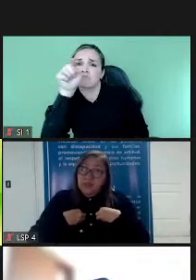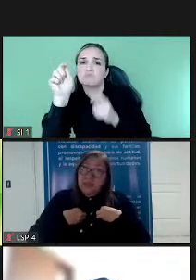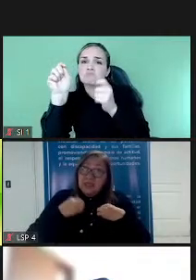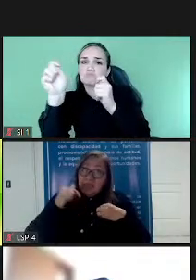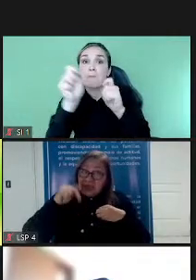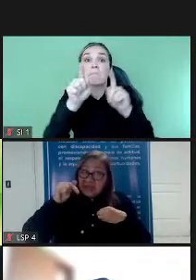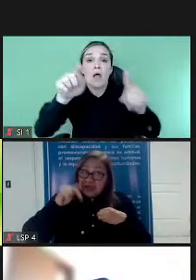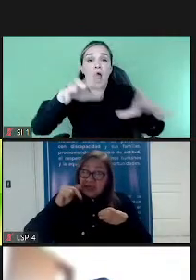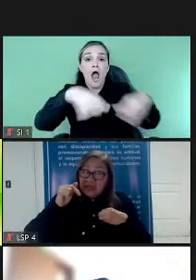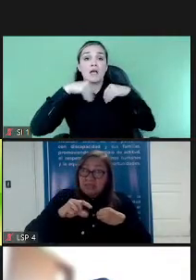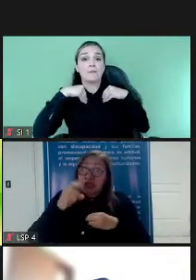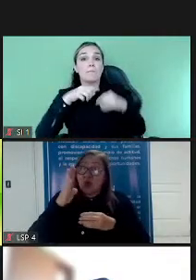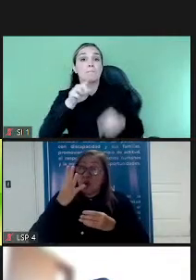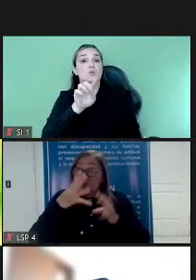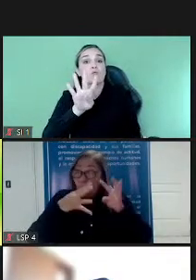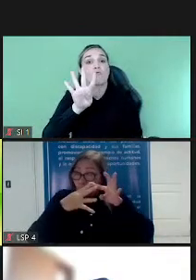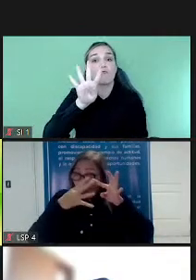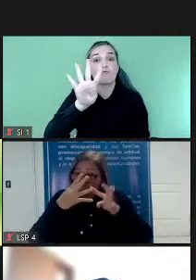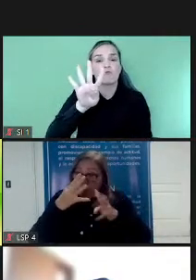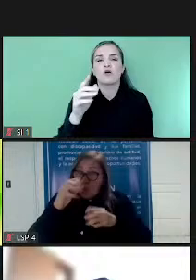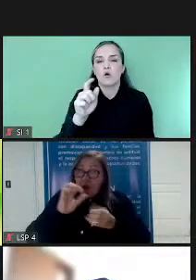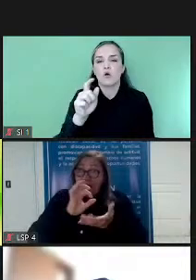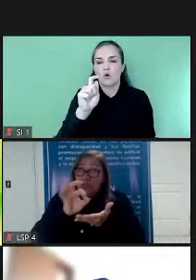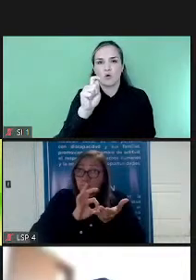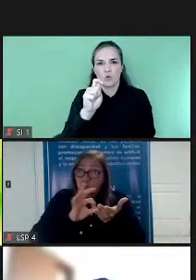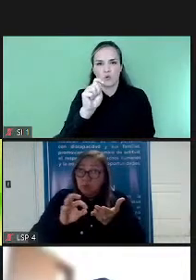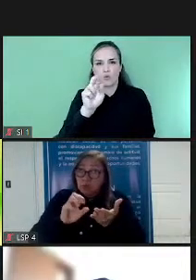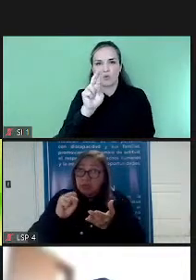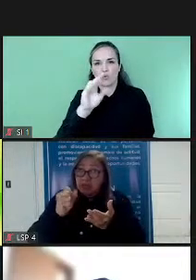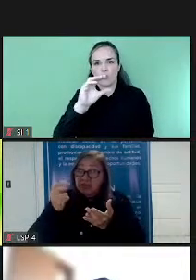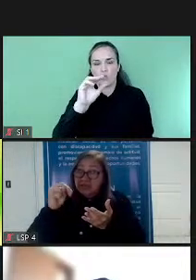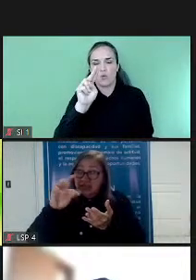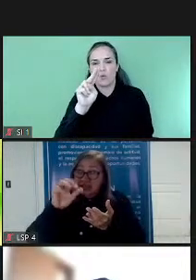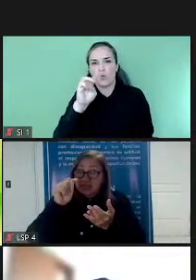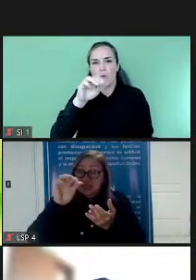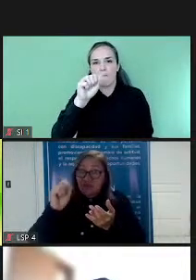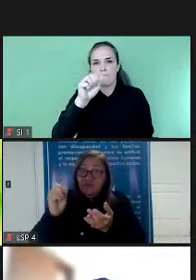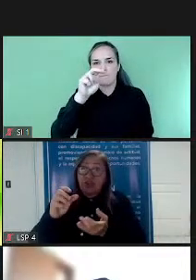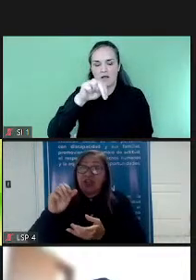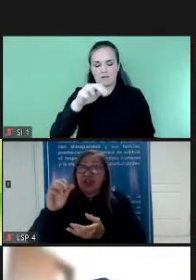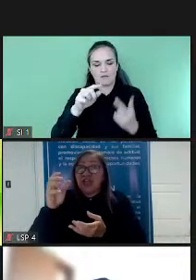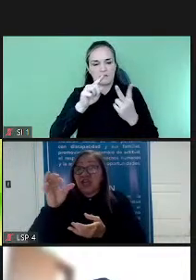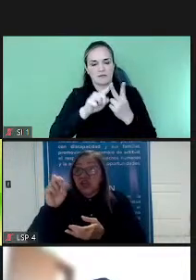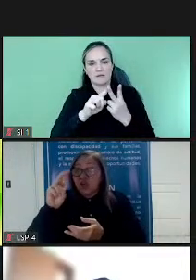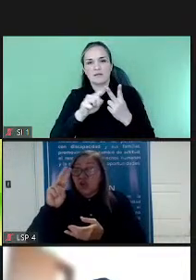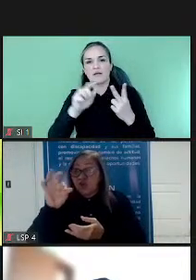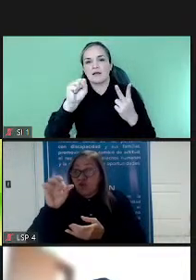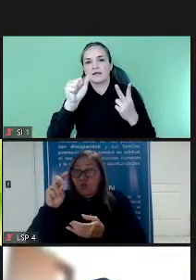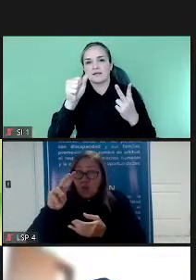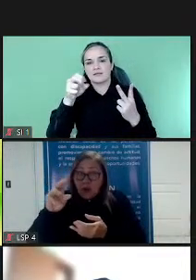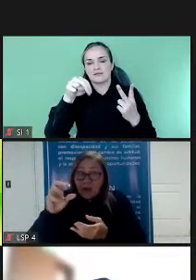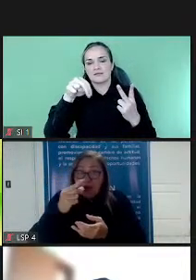say that even though this has happened there are four provinces such as tucuman santa fe